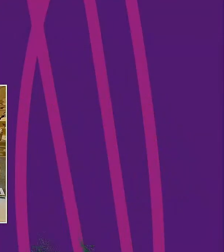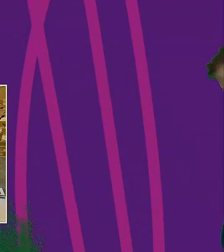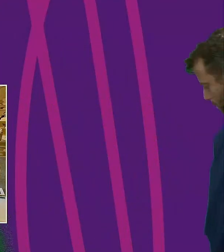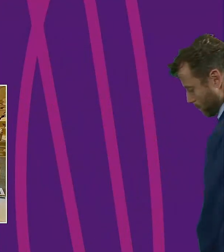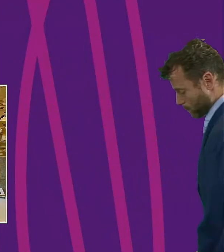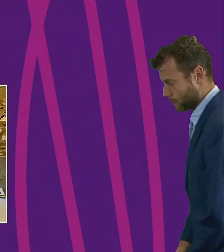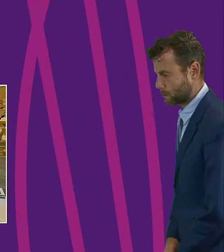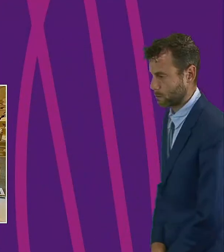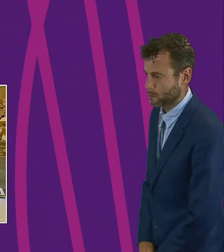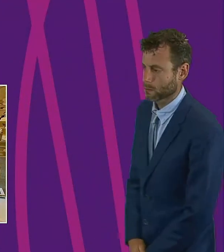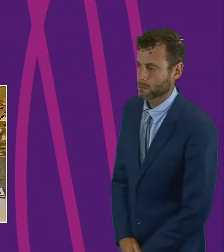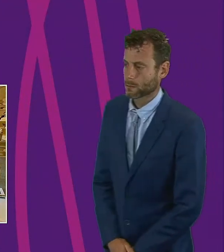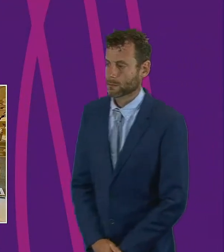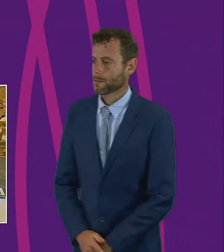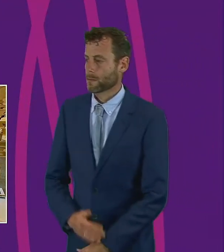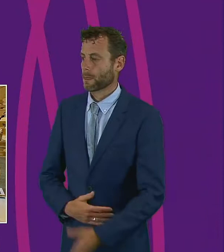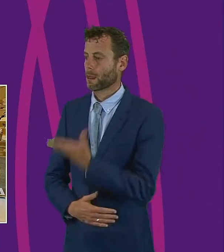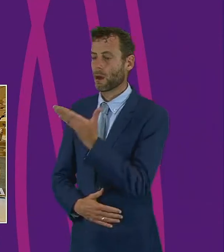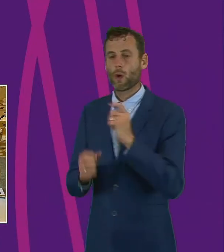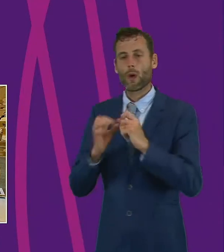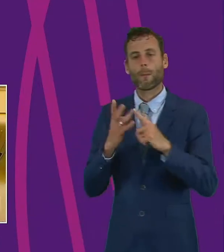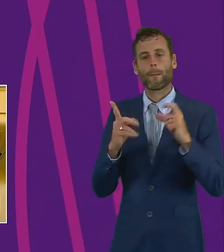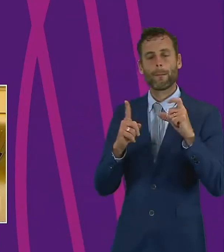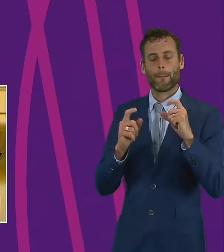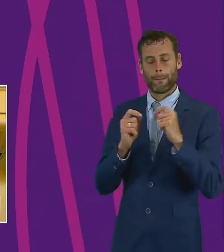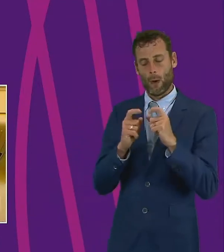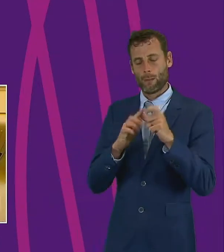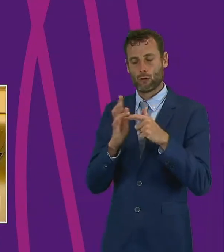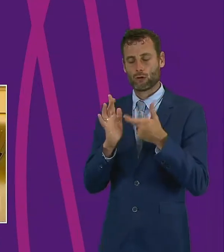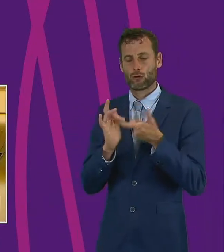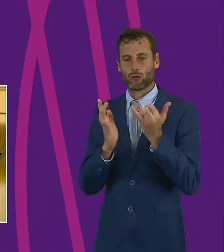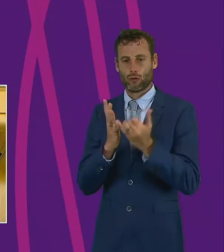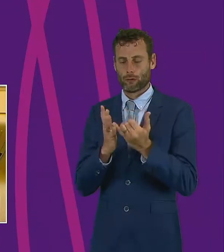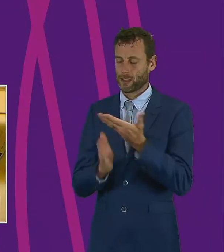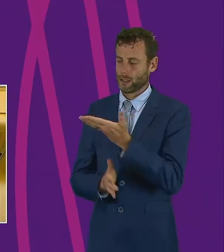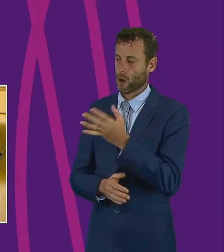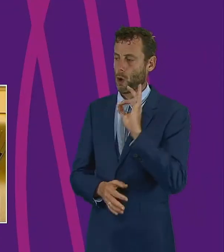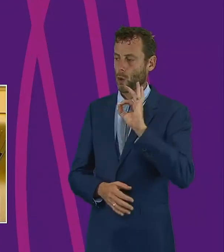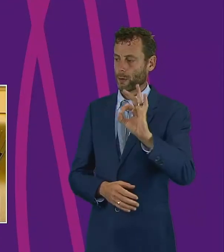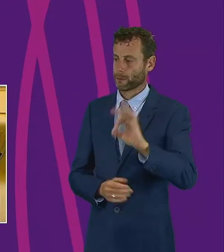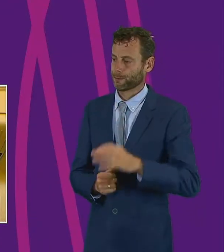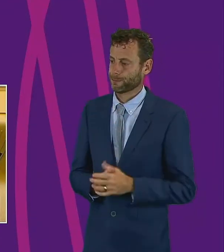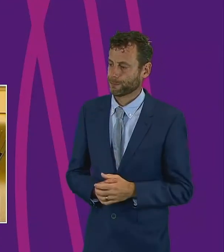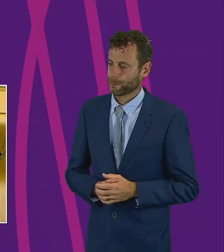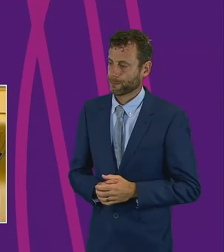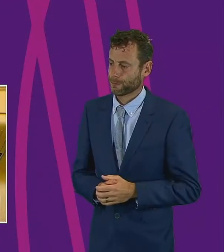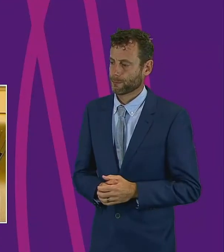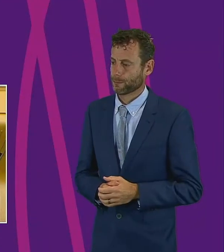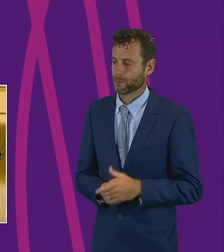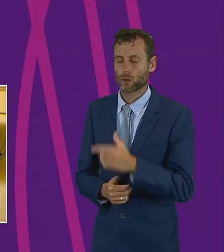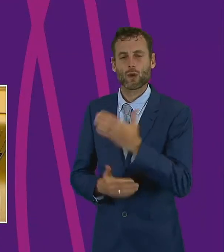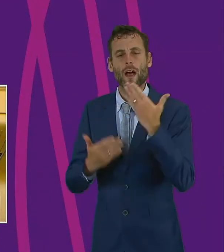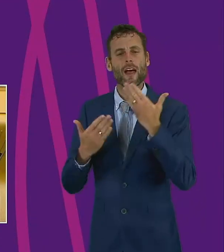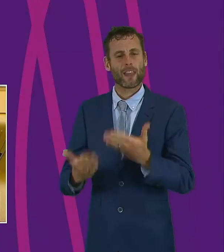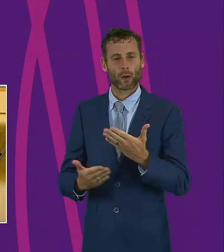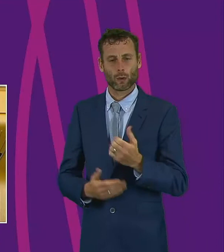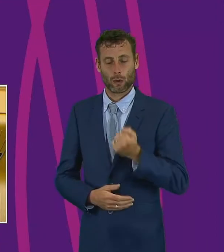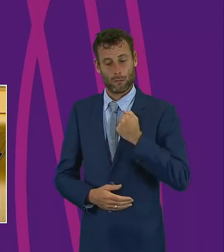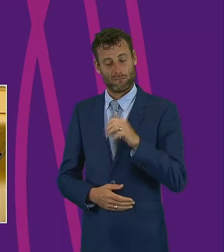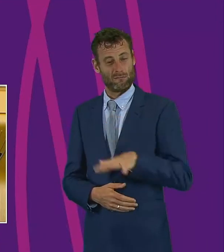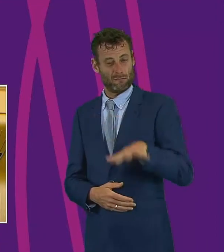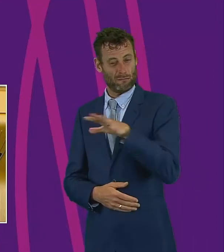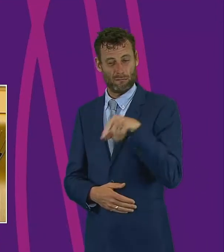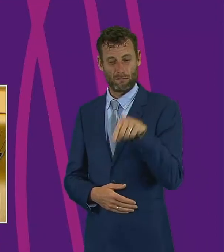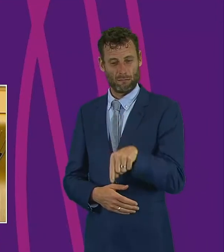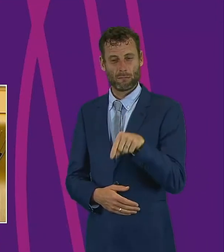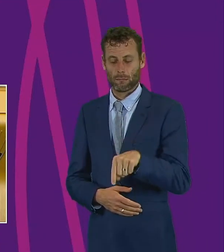Bob Doris, to be followed by Annie Wells. Thank you, Presiding Officer. Presiding Officer, constituents of mine have a daughter residing in a